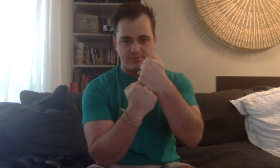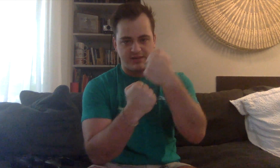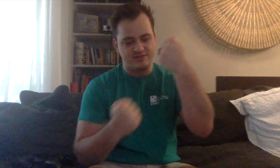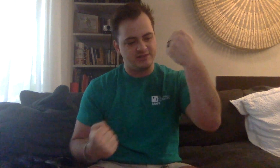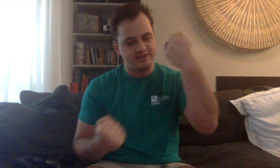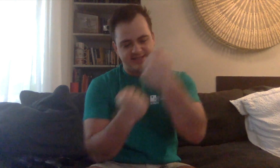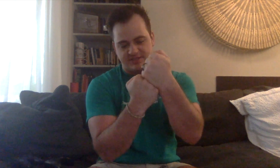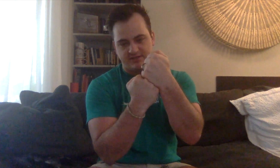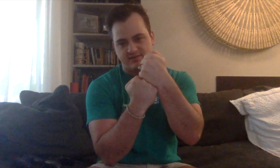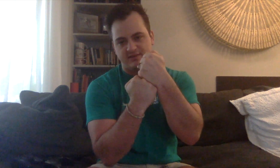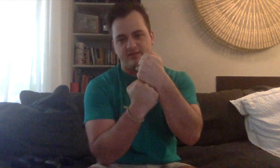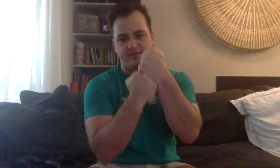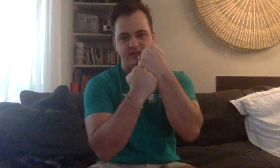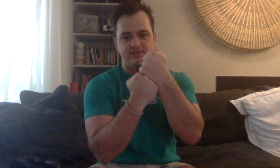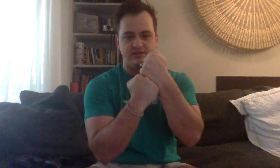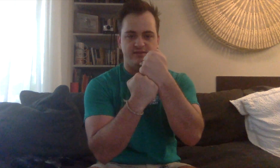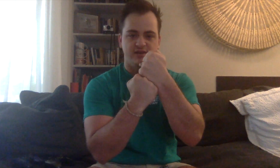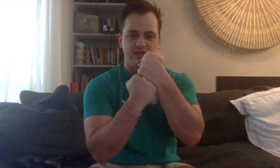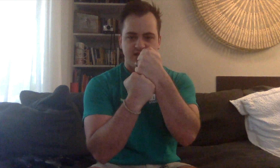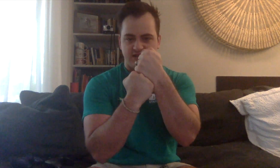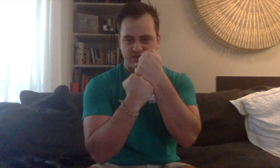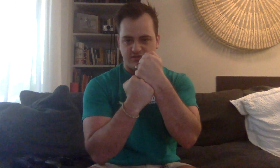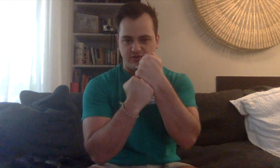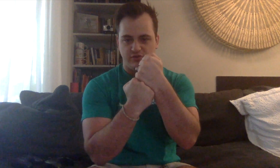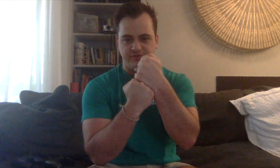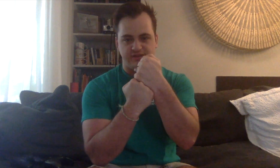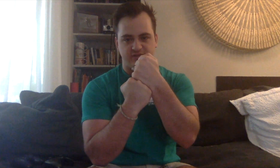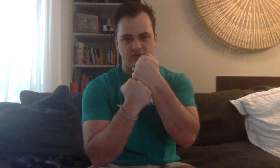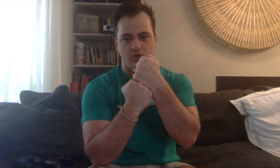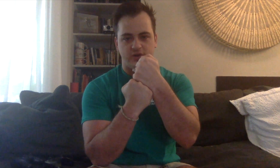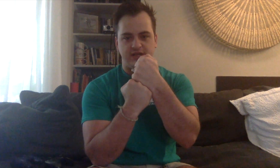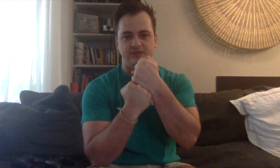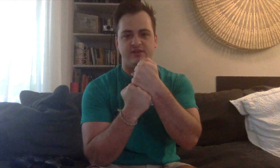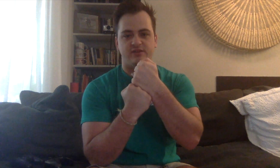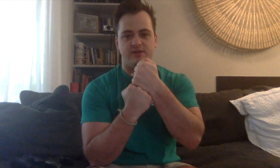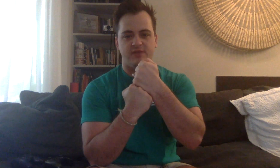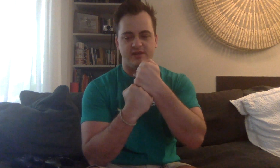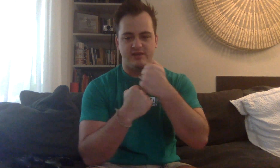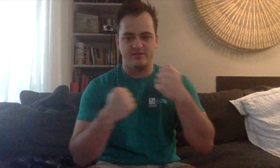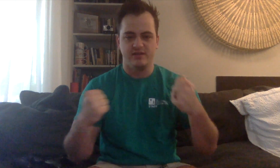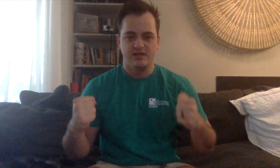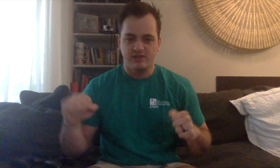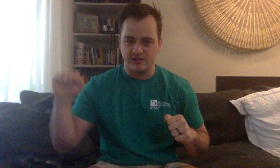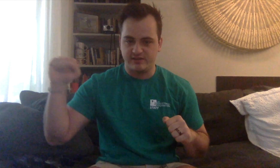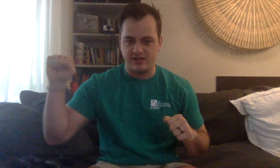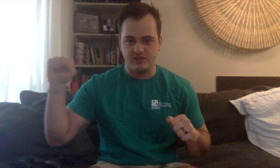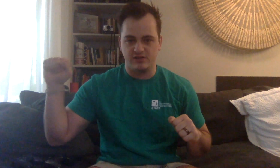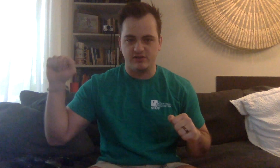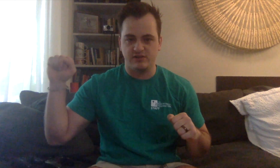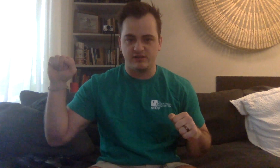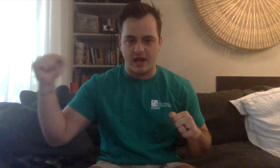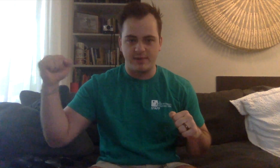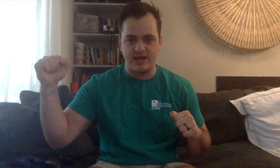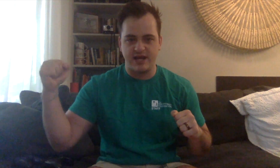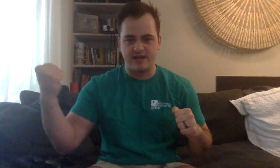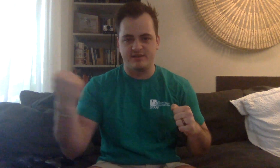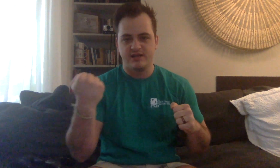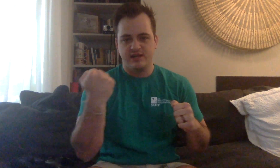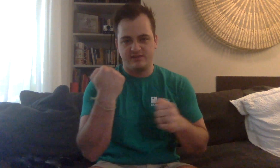pledge allegiance. This is allegiance. And your 2 fists are holding each other up like this. You're going to take your dominant hand. It's going to